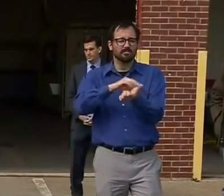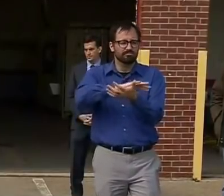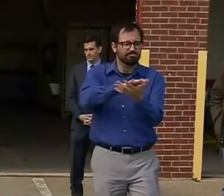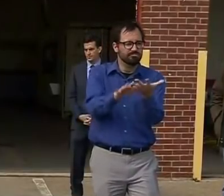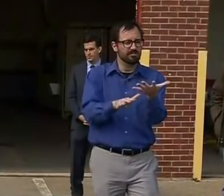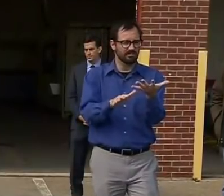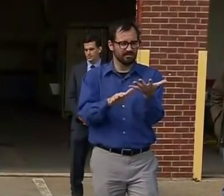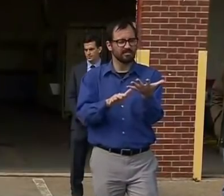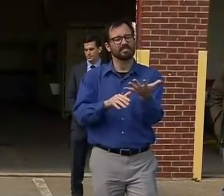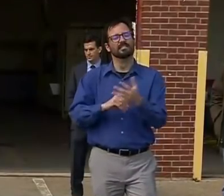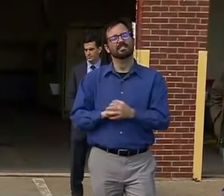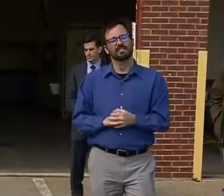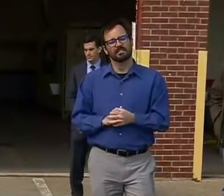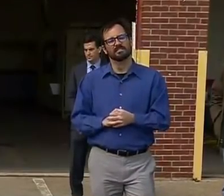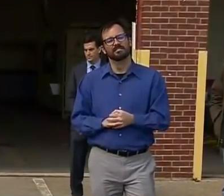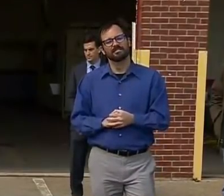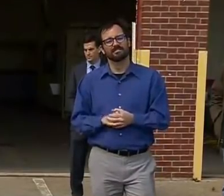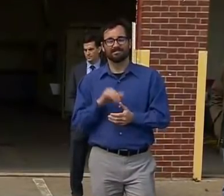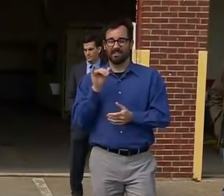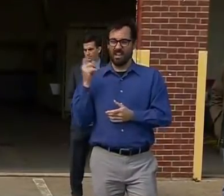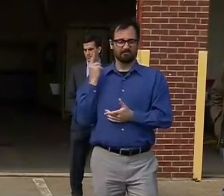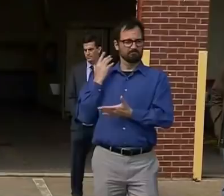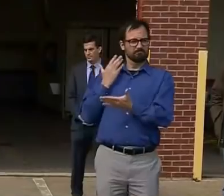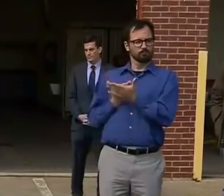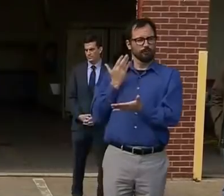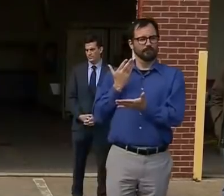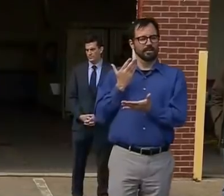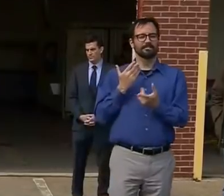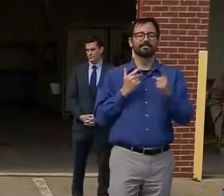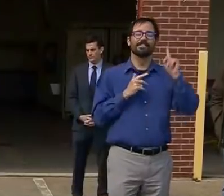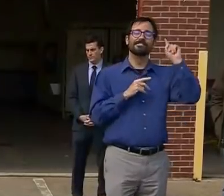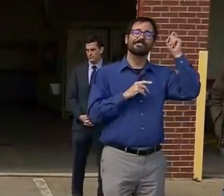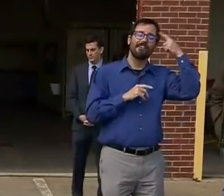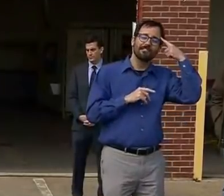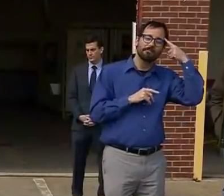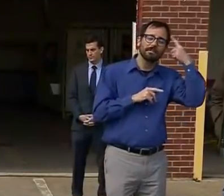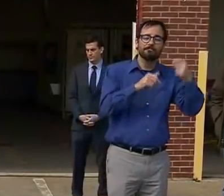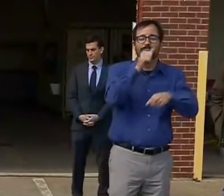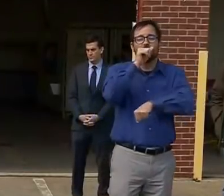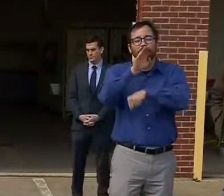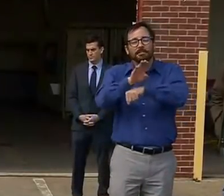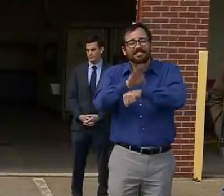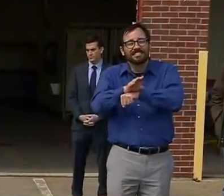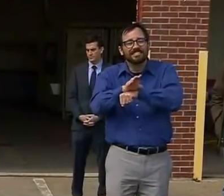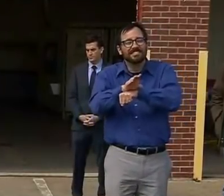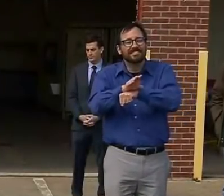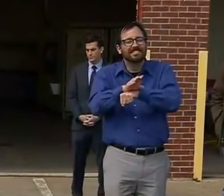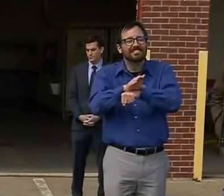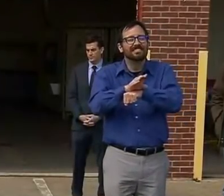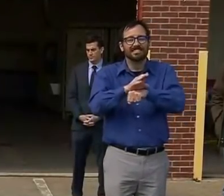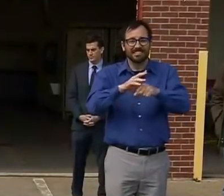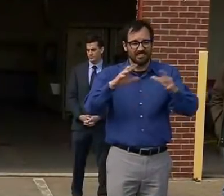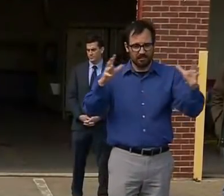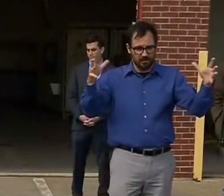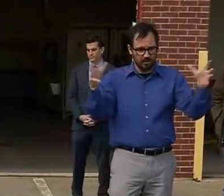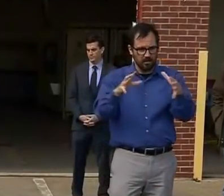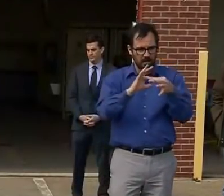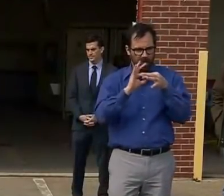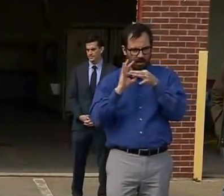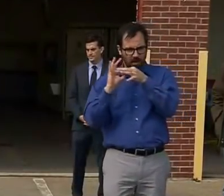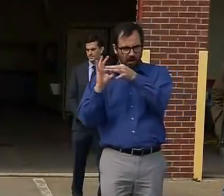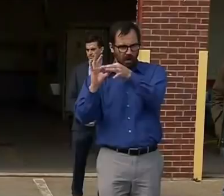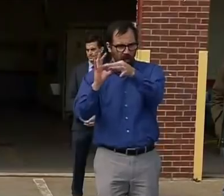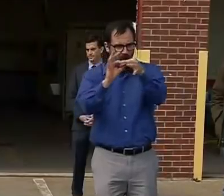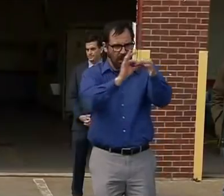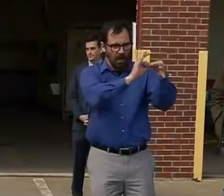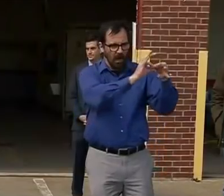state, the private sector, innovation need to come together. Another good example of how we need to be nimble and move quickly and to act.